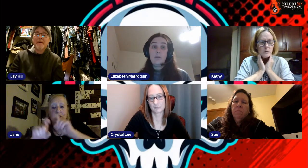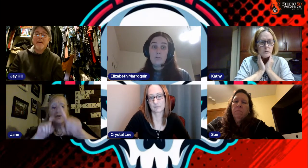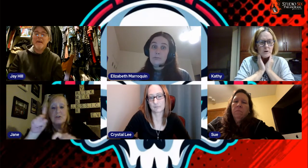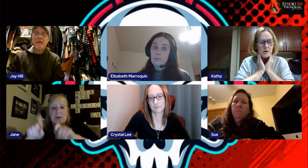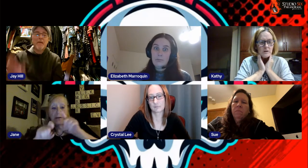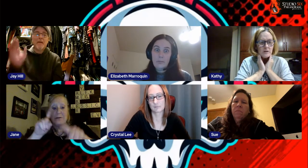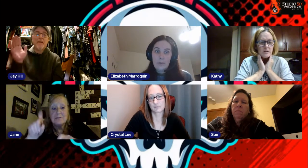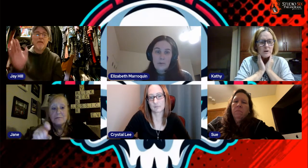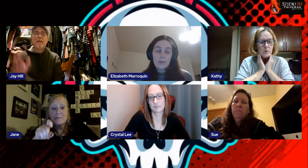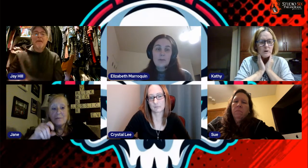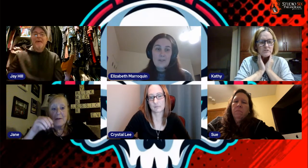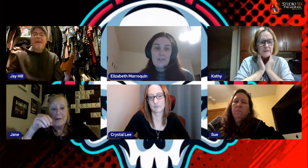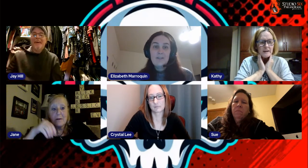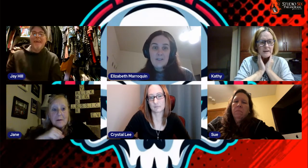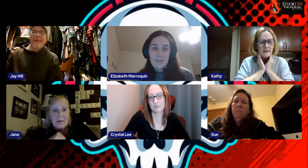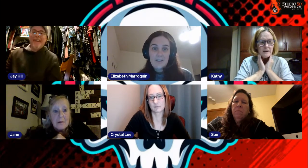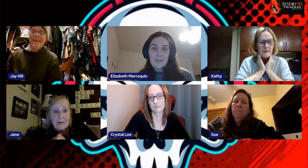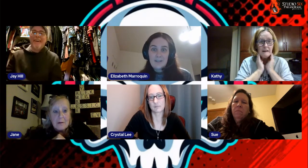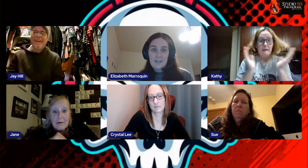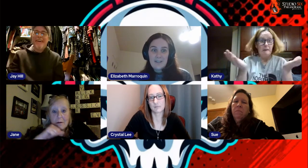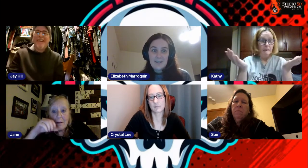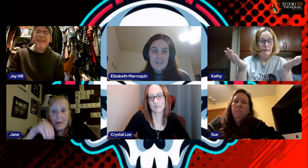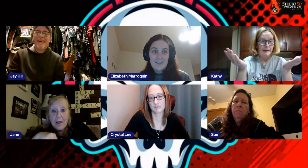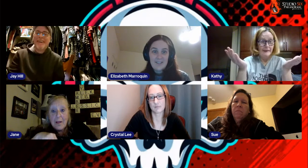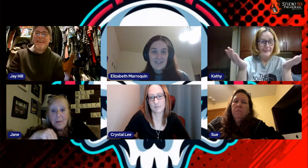Oh. We were questioning